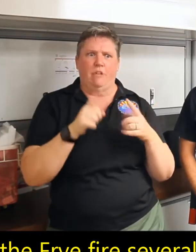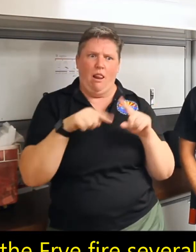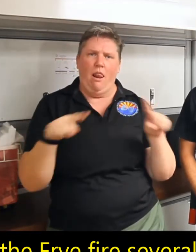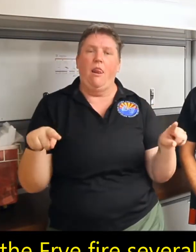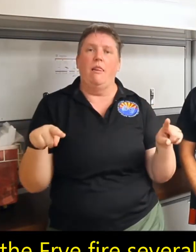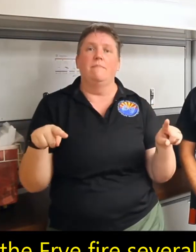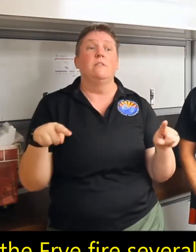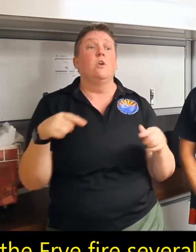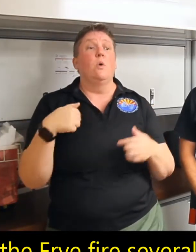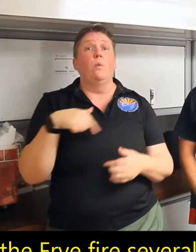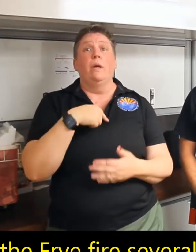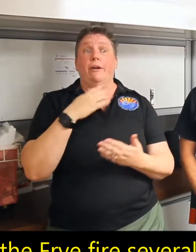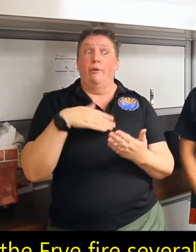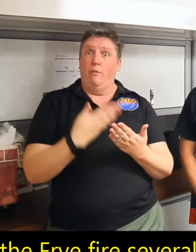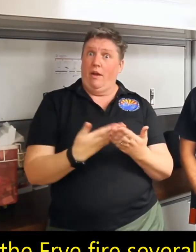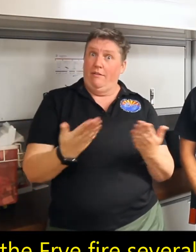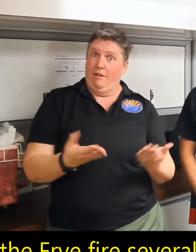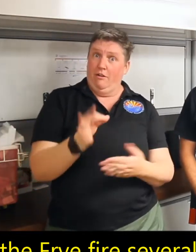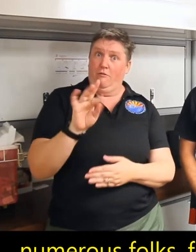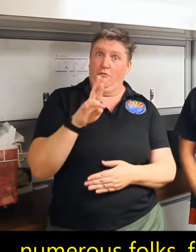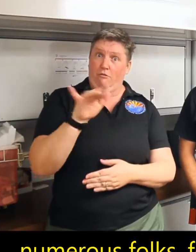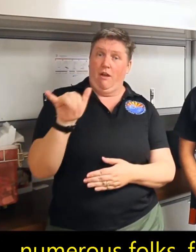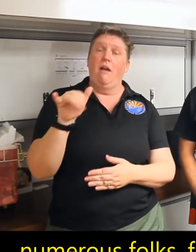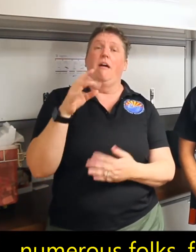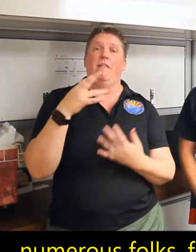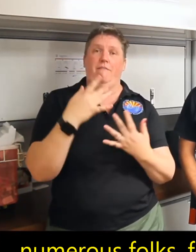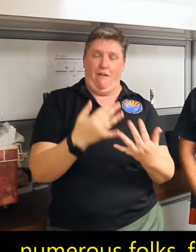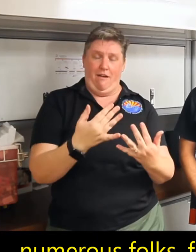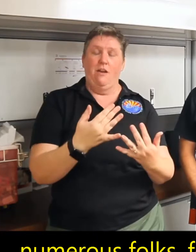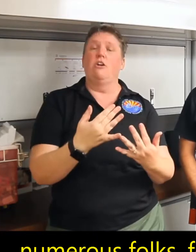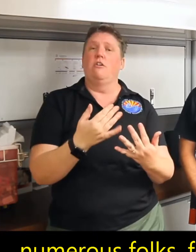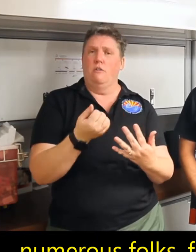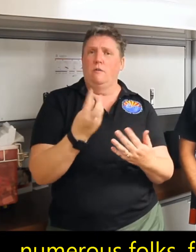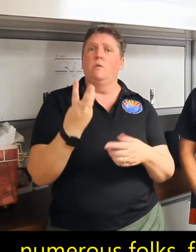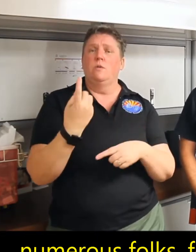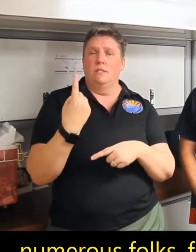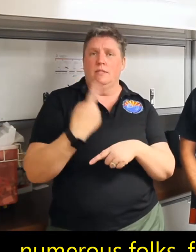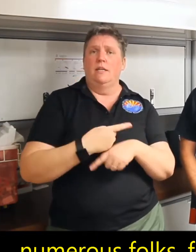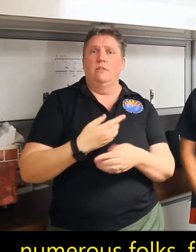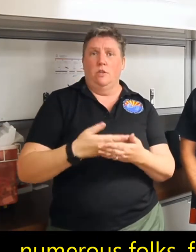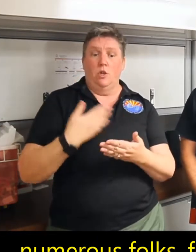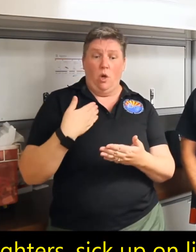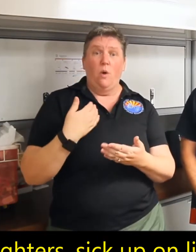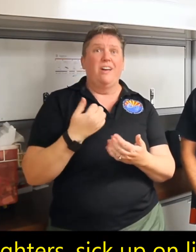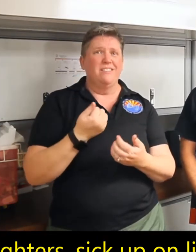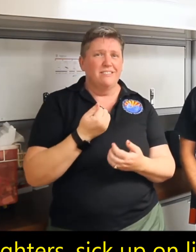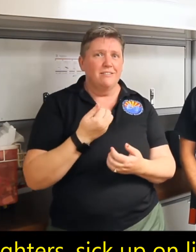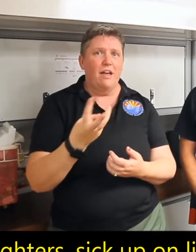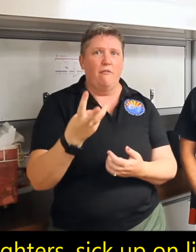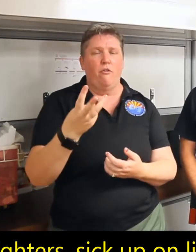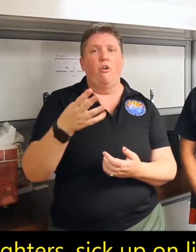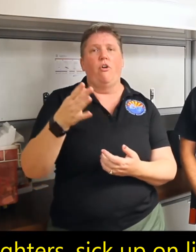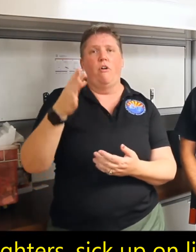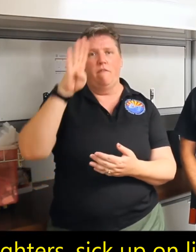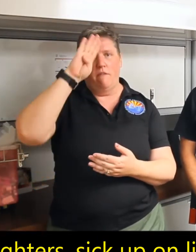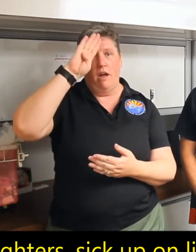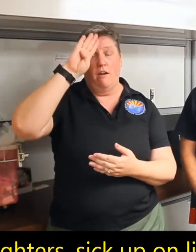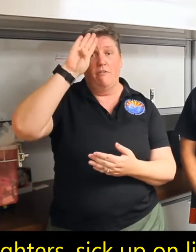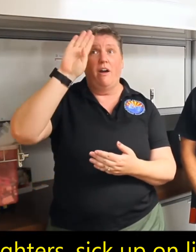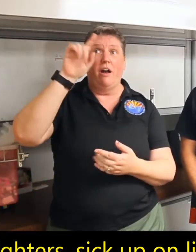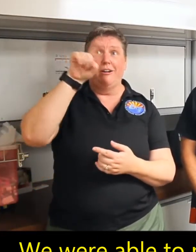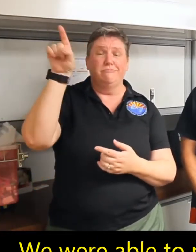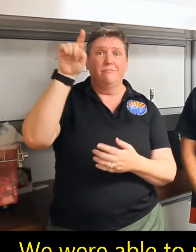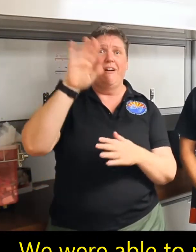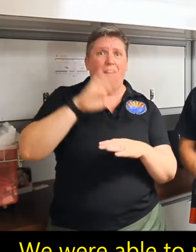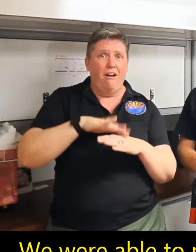Frye fire several days ago and had numerous folks being firefighters sick up on the line with strep